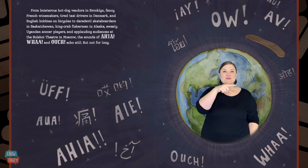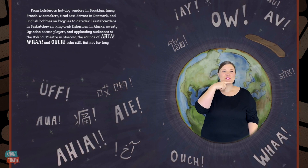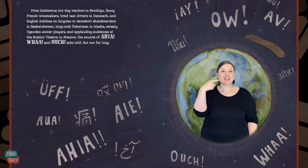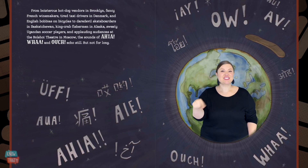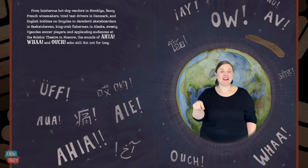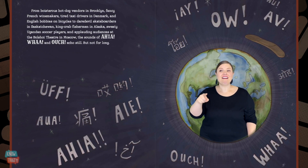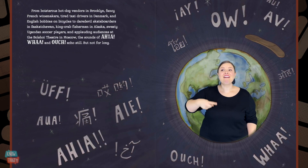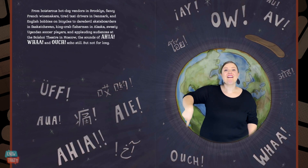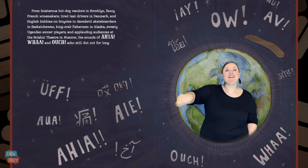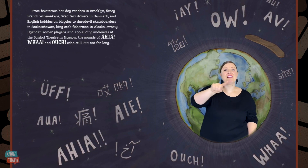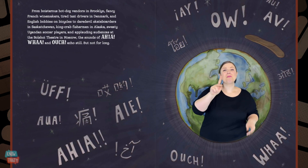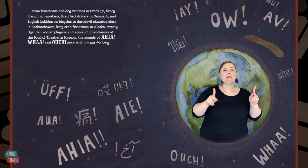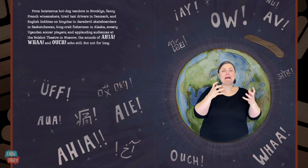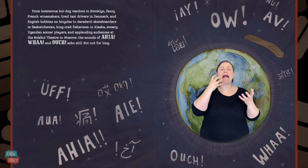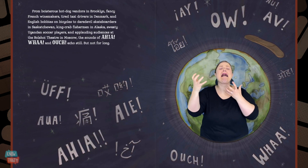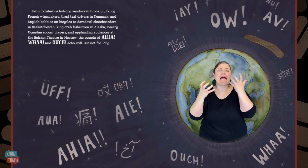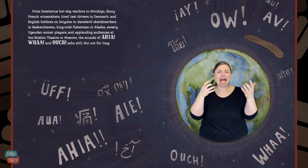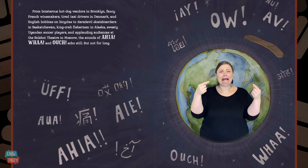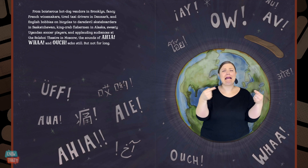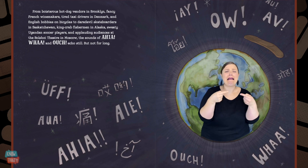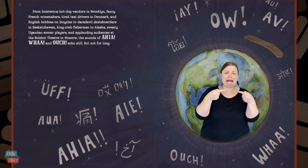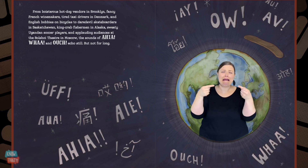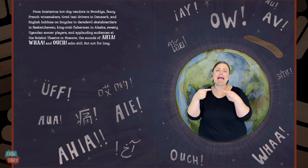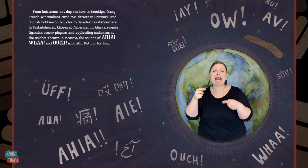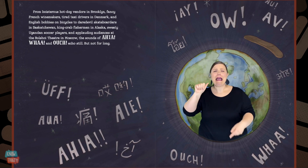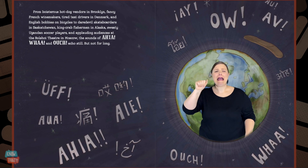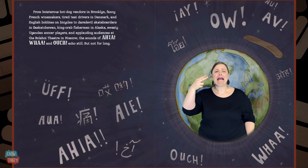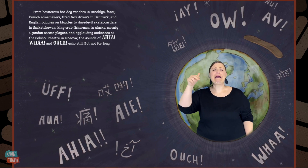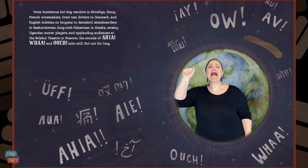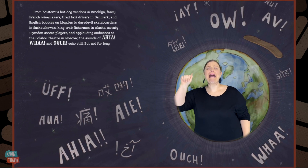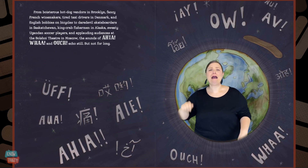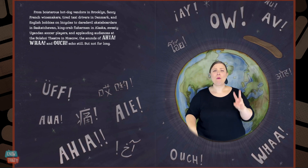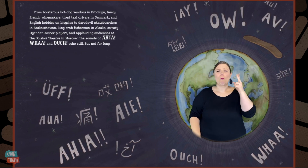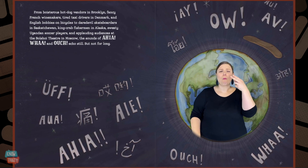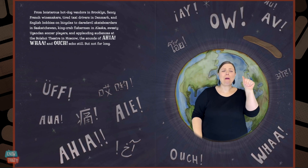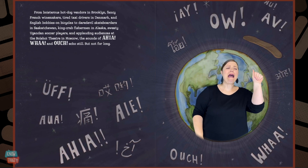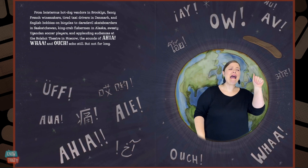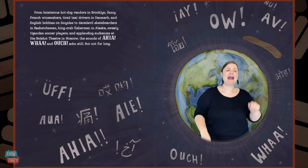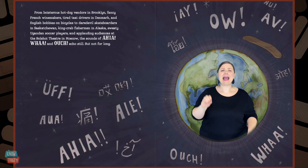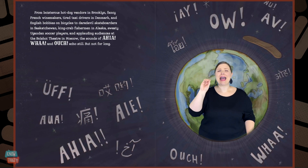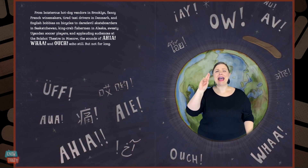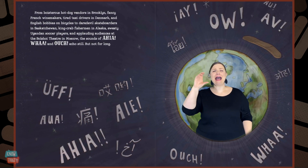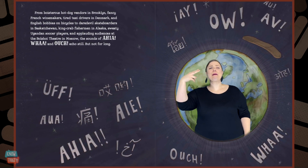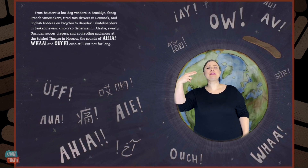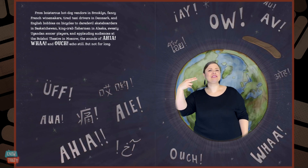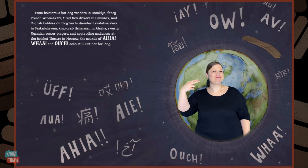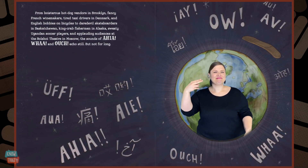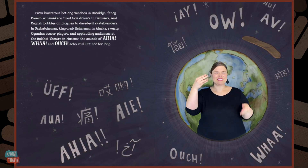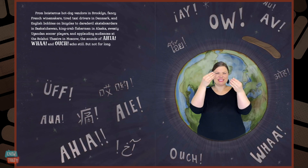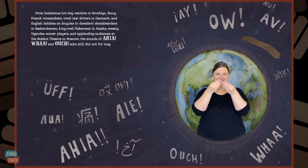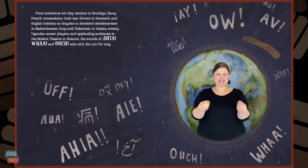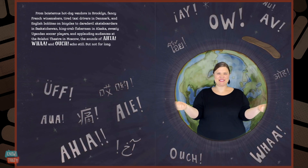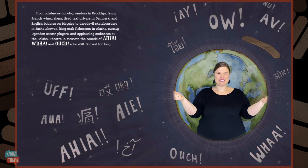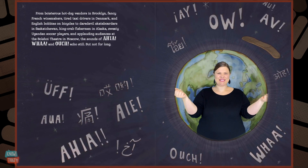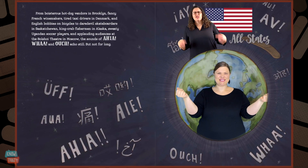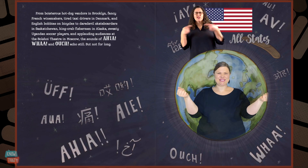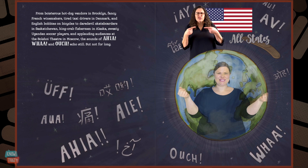Moscow. The sounds of ahai, wah, and ouch echo still, but not for